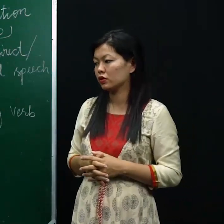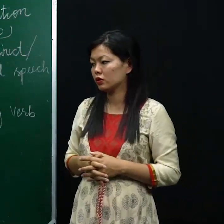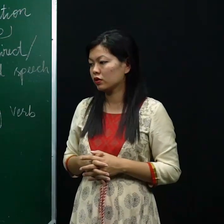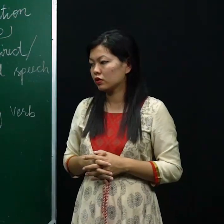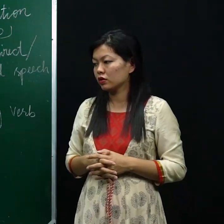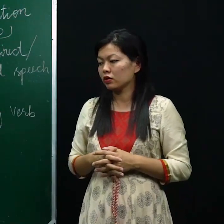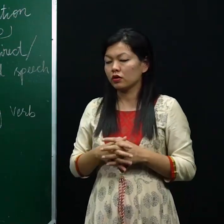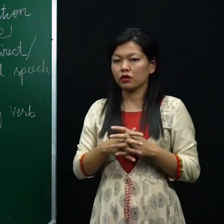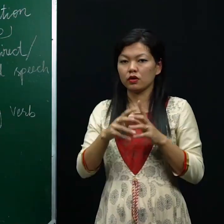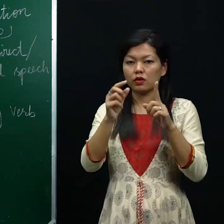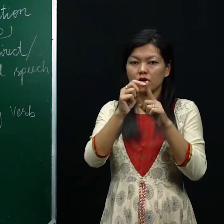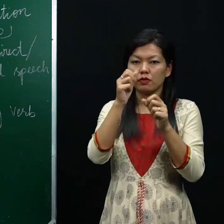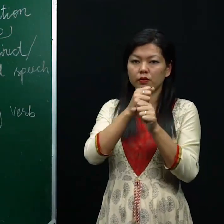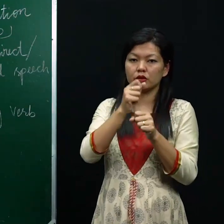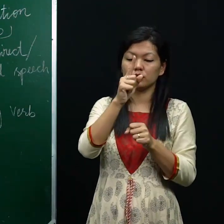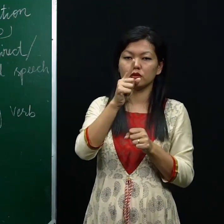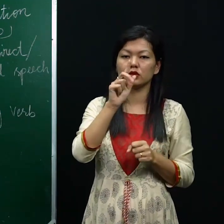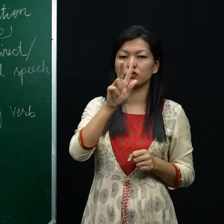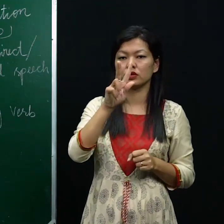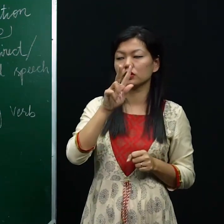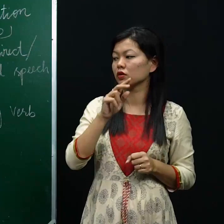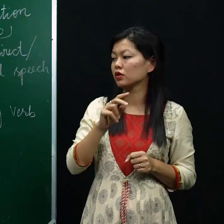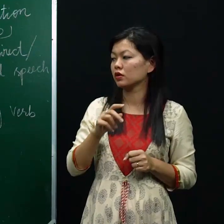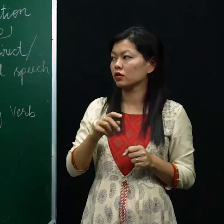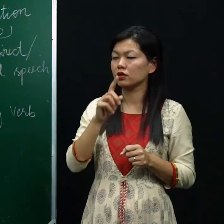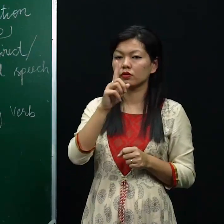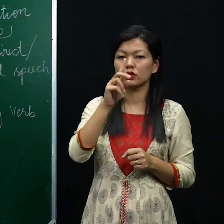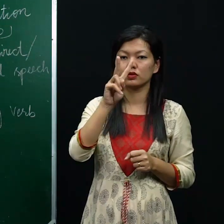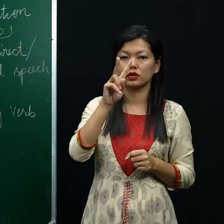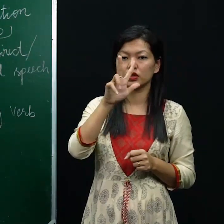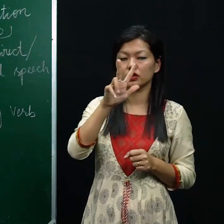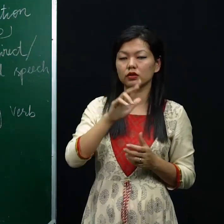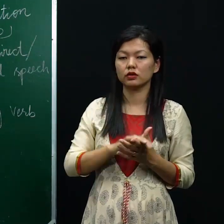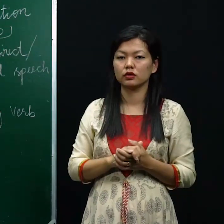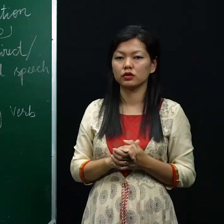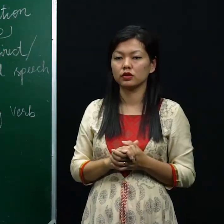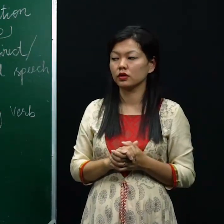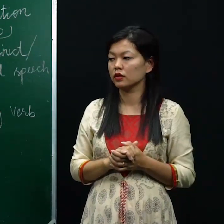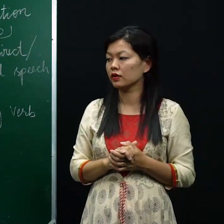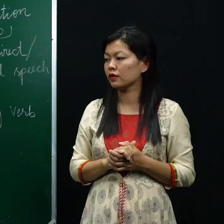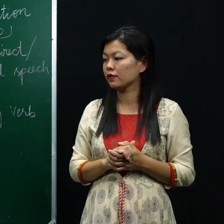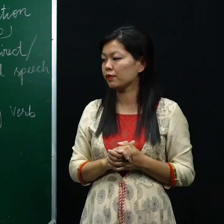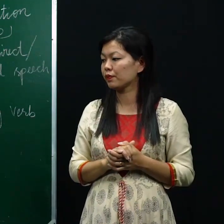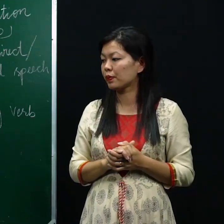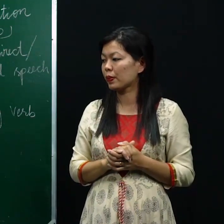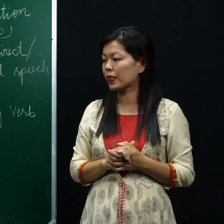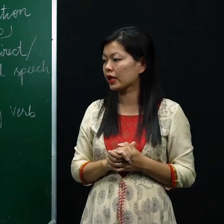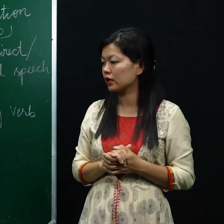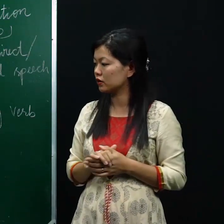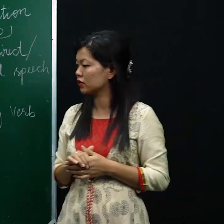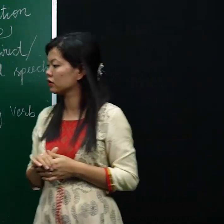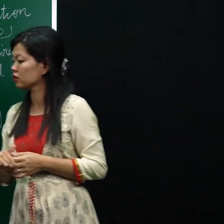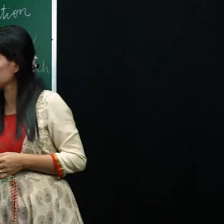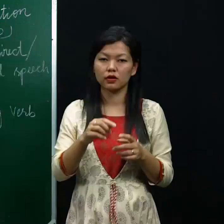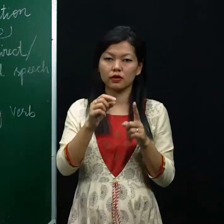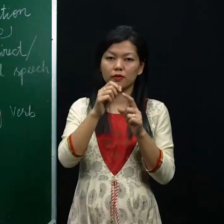I want you to turn to page number 128. Page number 128. Rewrite these sentences using indirect speech. Question